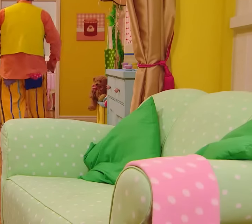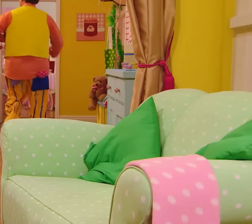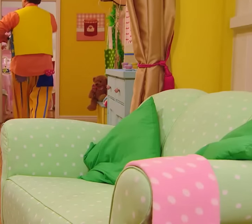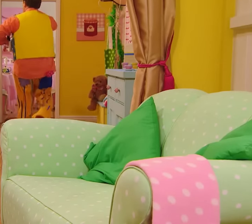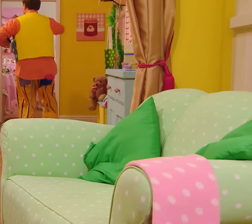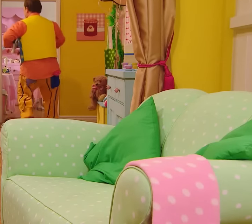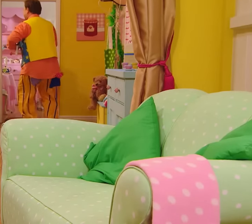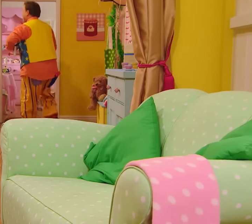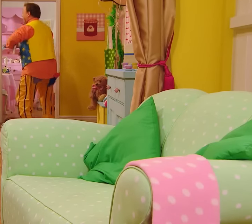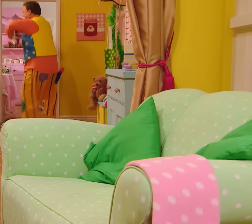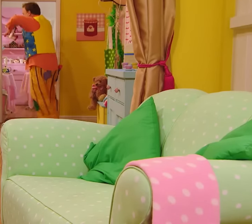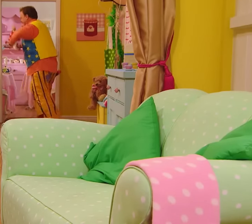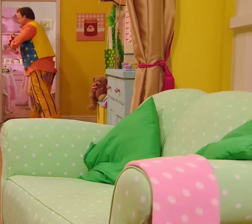Up here, the puppy!